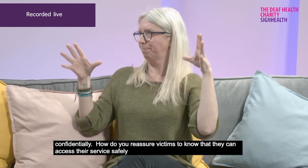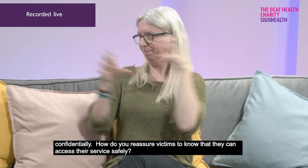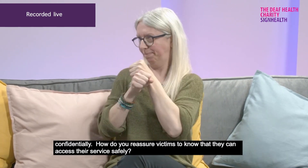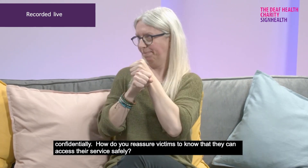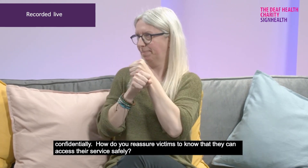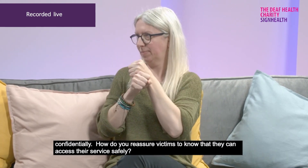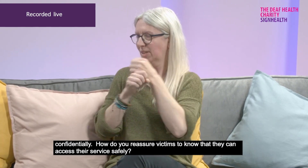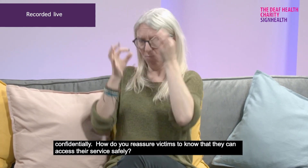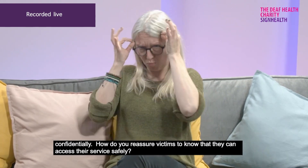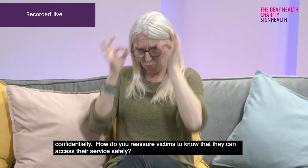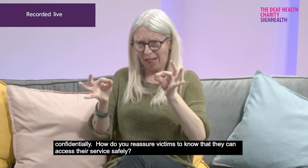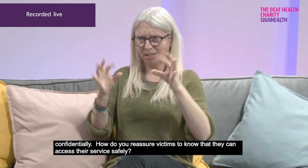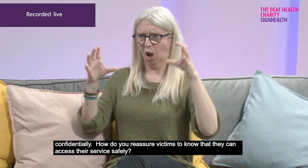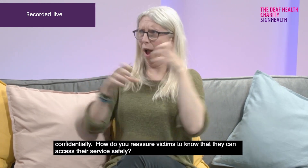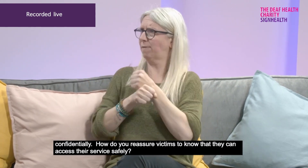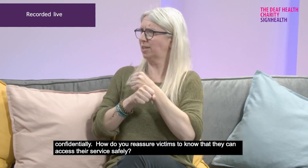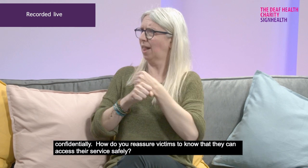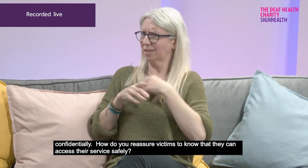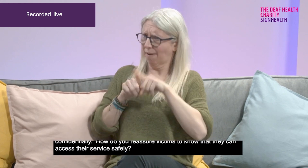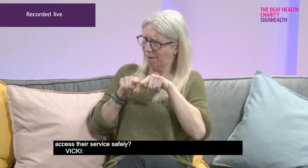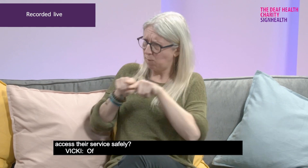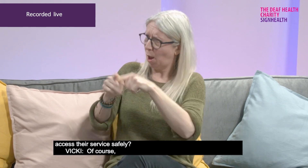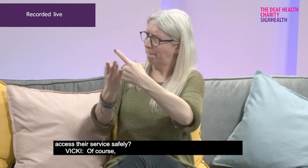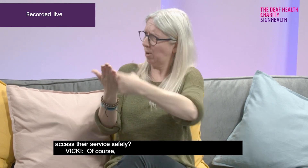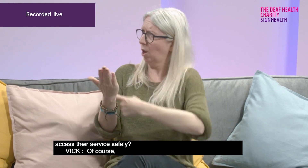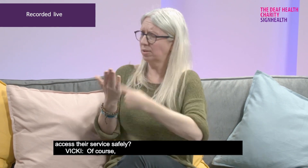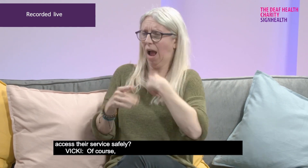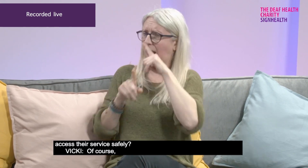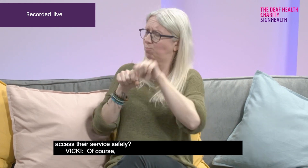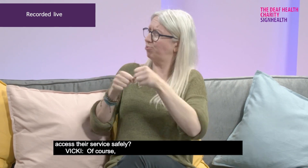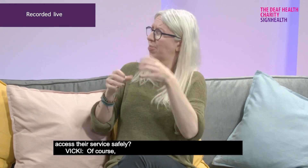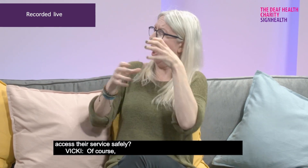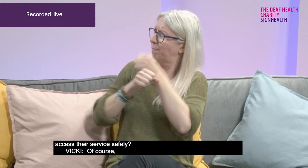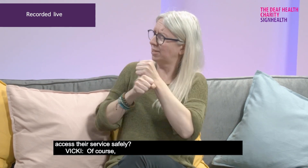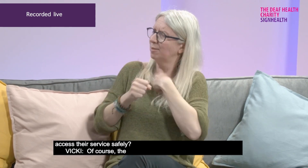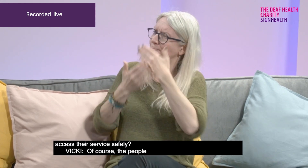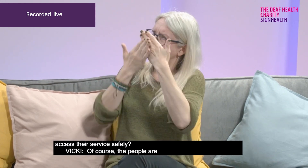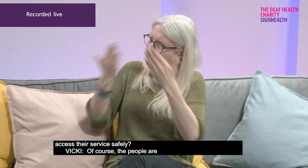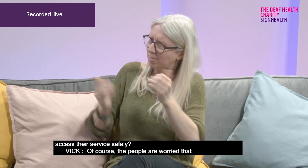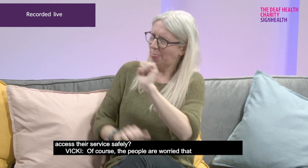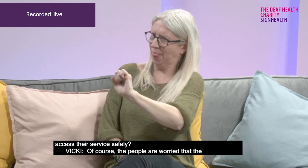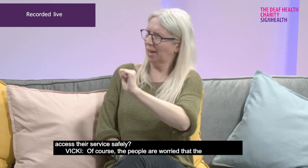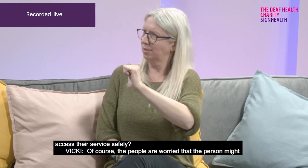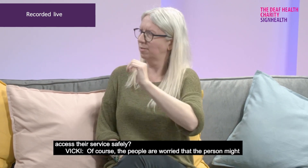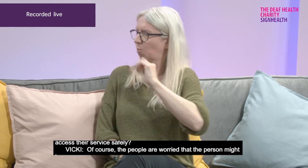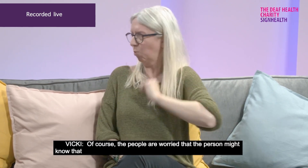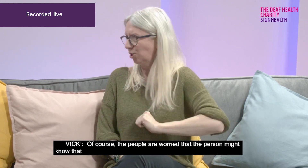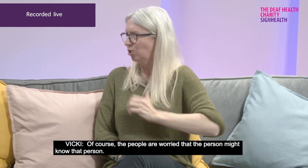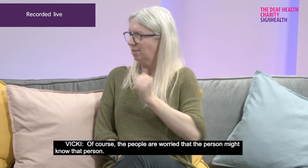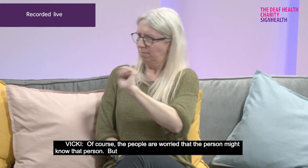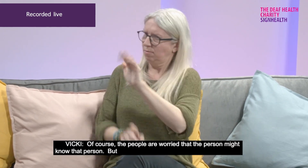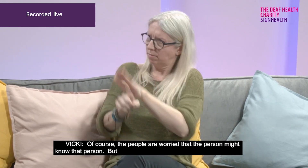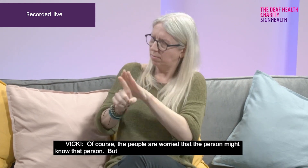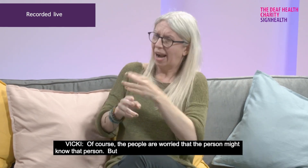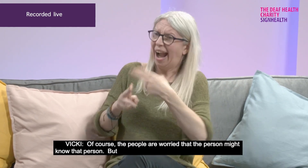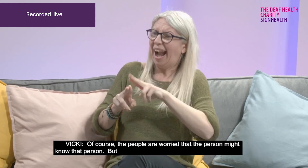are worried. You know, the people in the team might know that person, but we have our own policies for confidentiality. We're